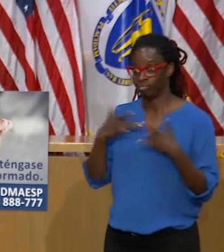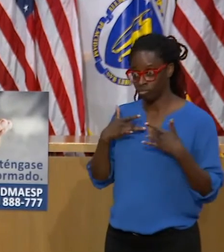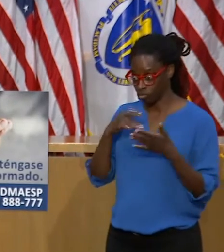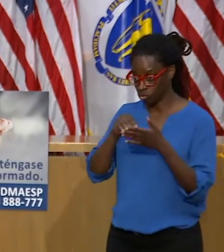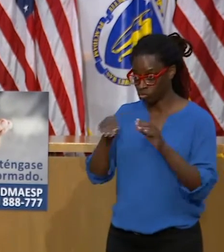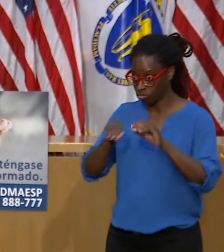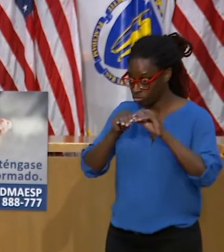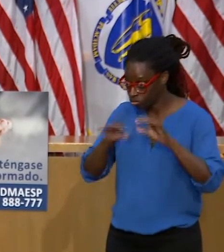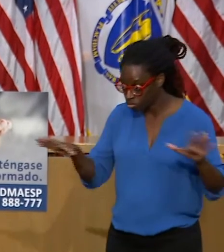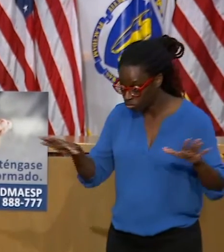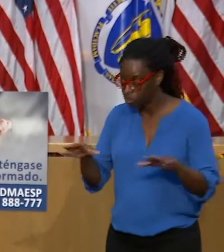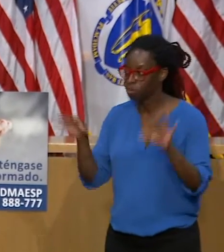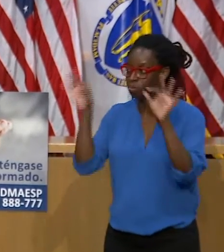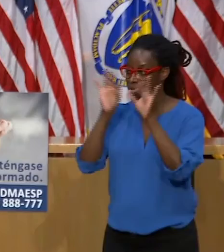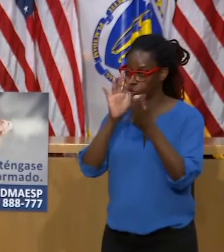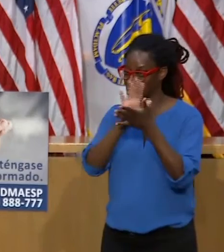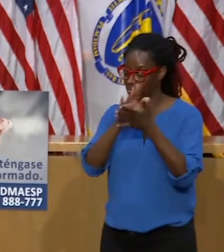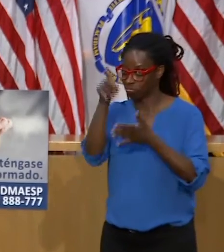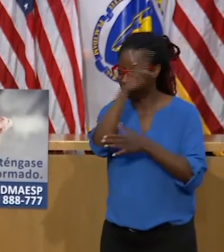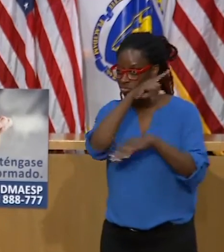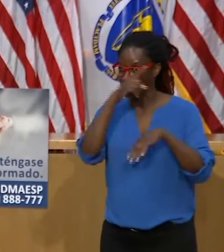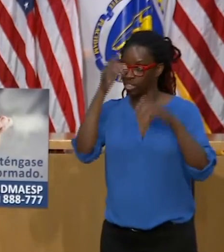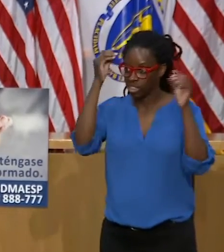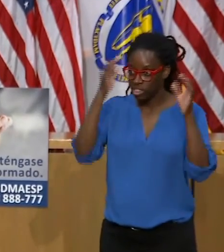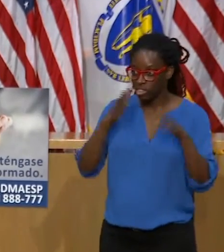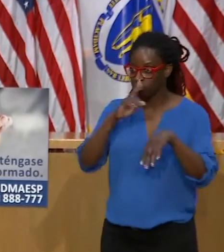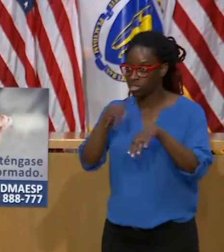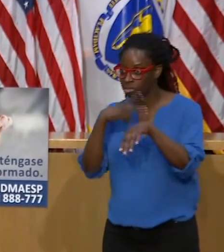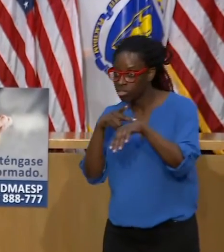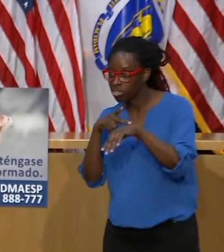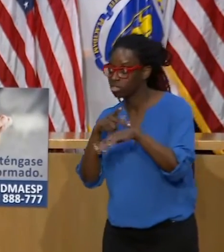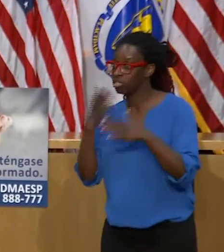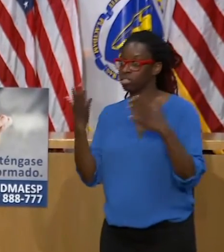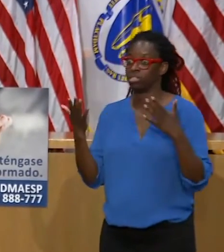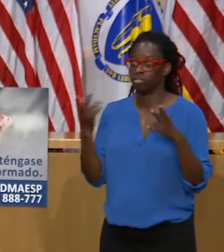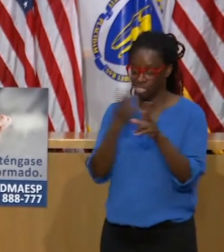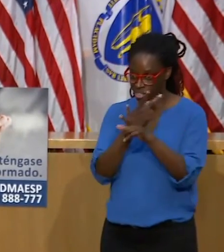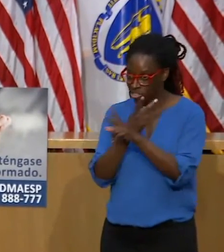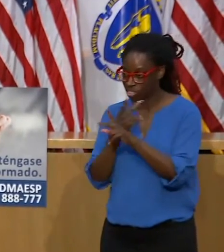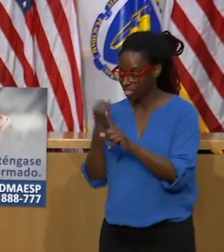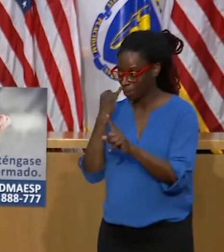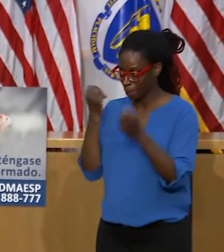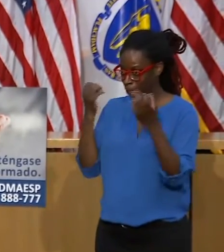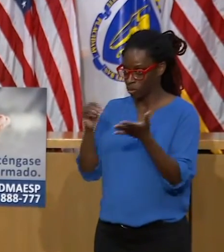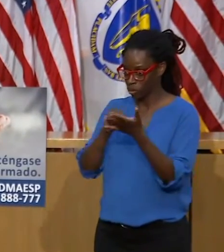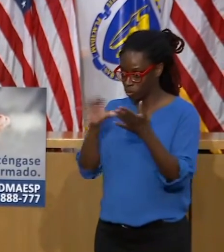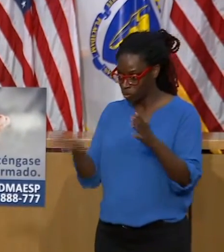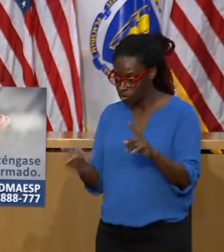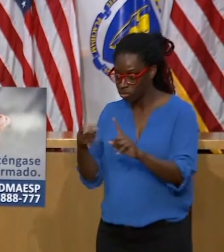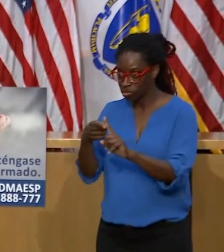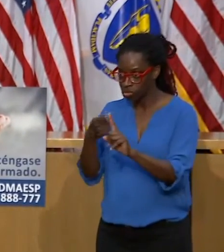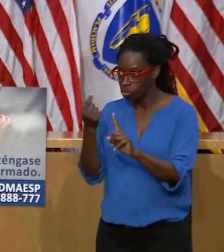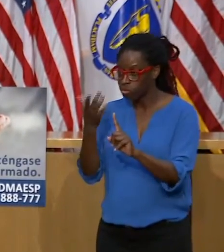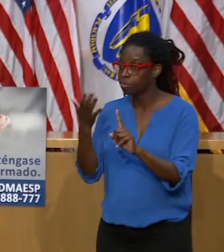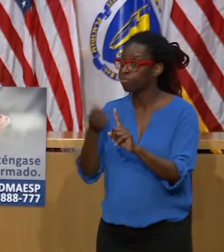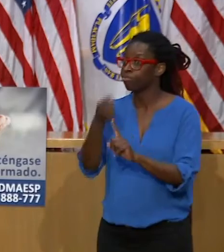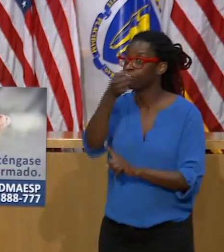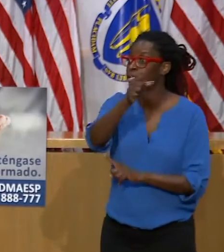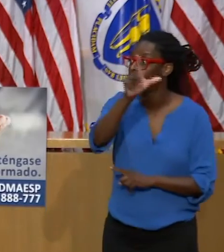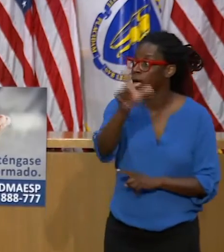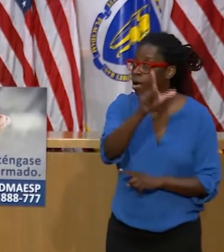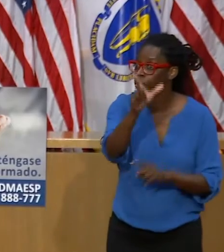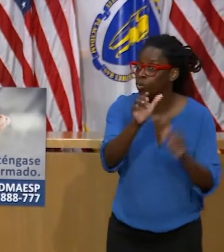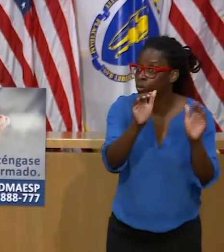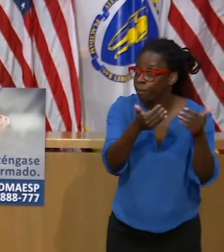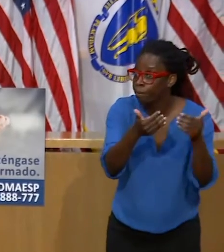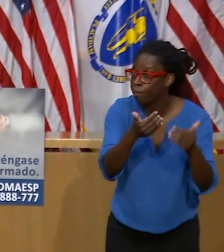the library, cafeteria, because often students will be eating in the classrooms, auditoriums, and the like. So we are going